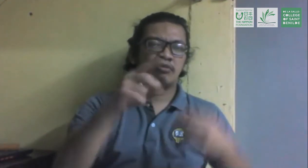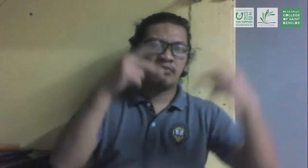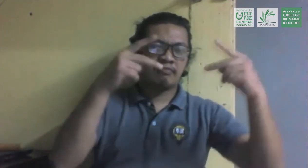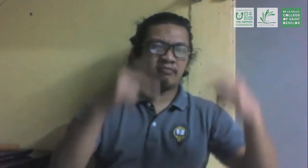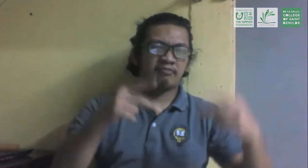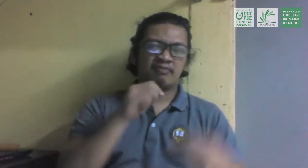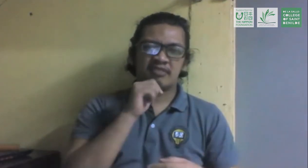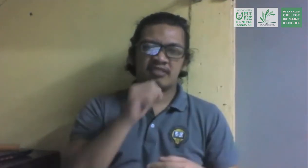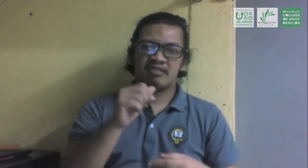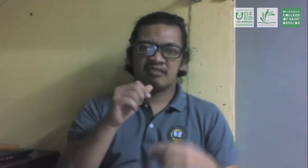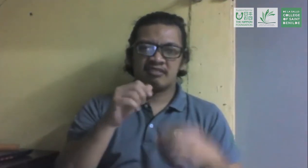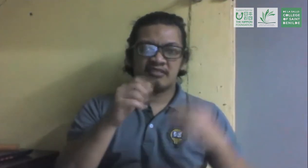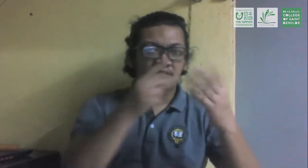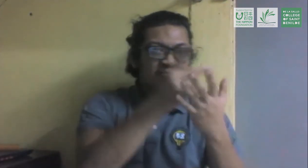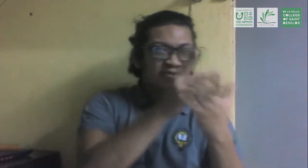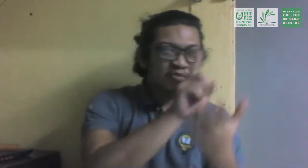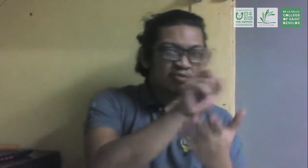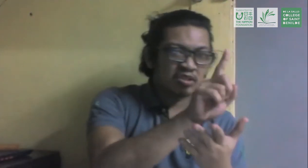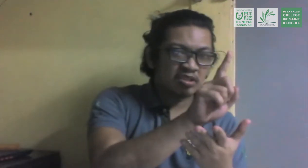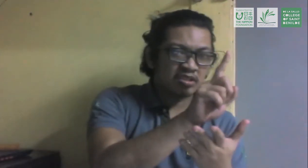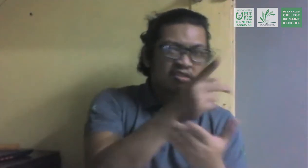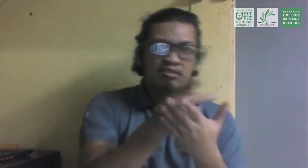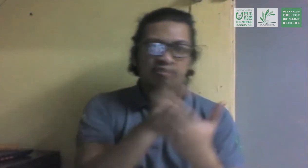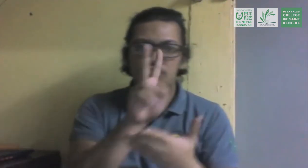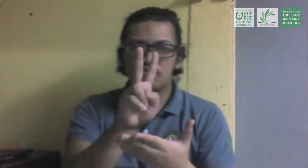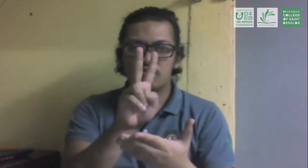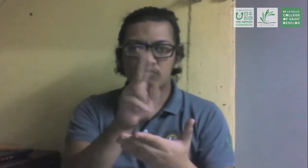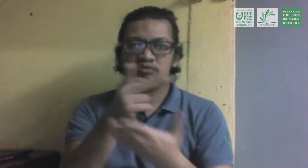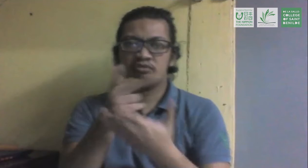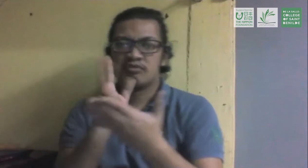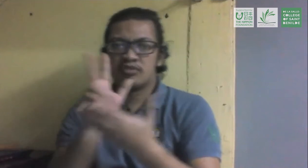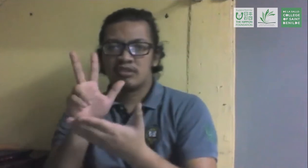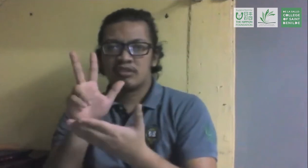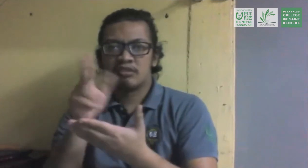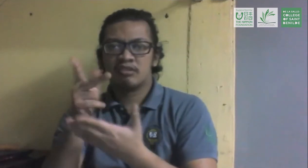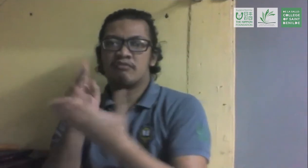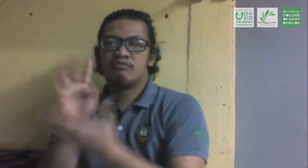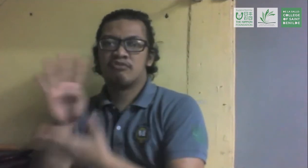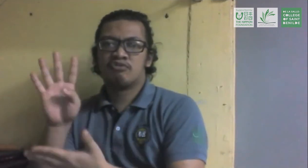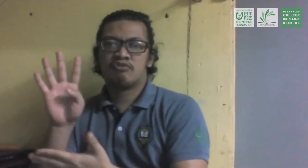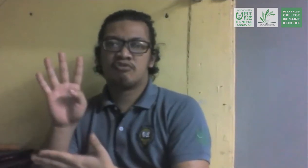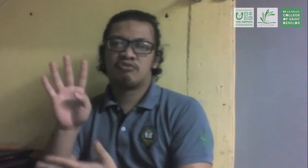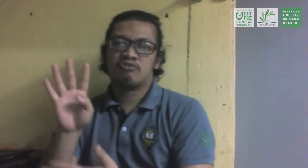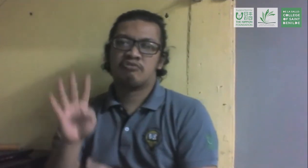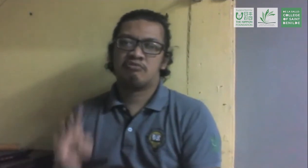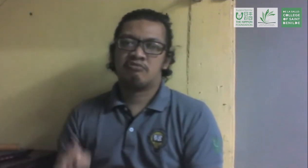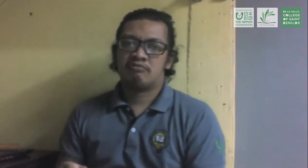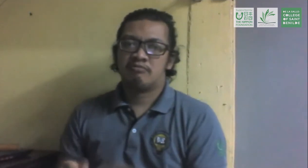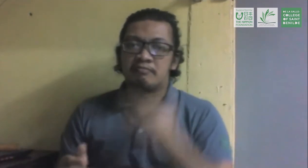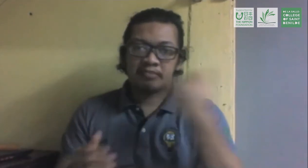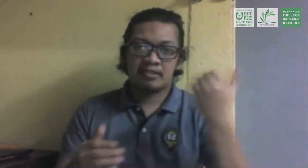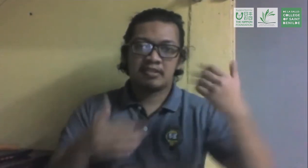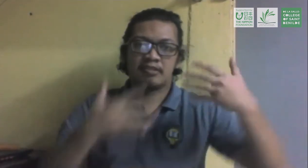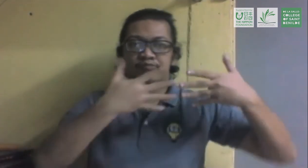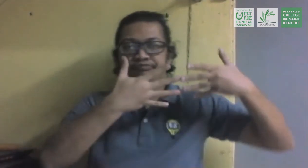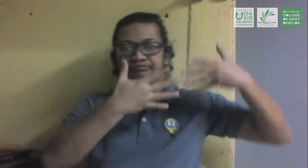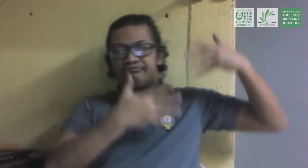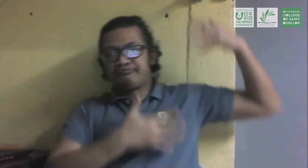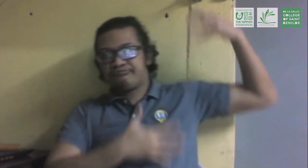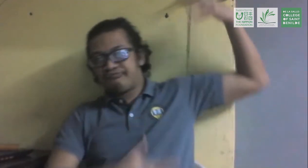file and just have more time. That way we don't have to fuss around with, uh,